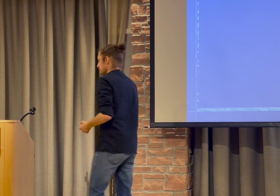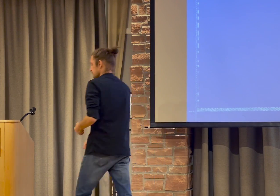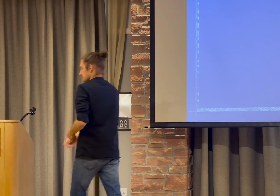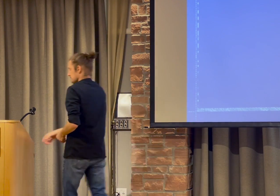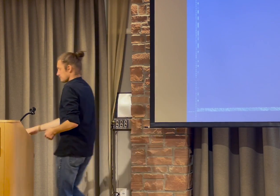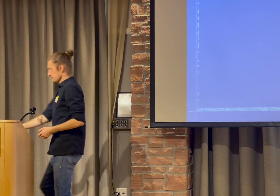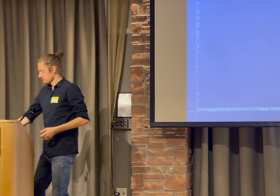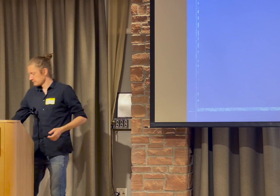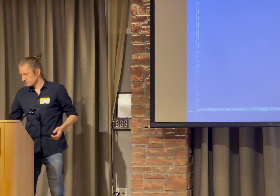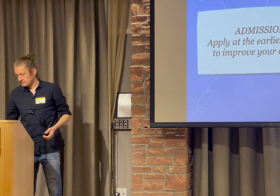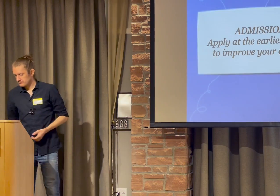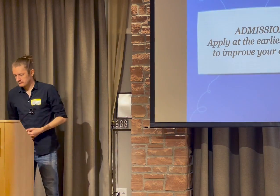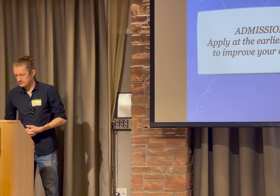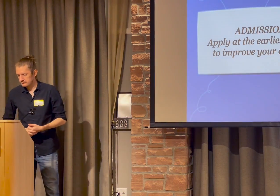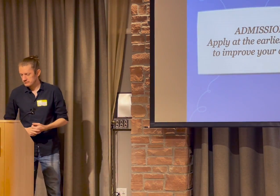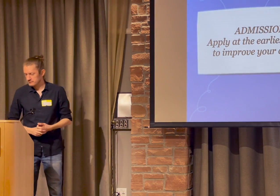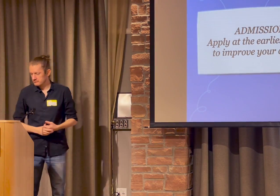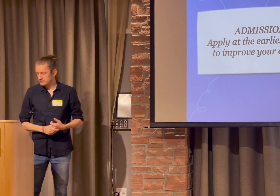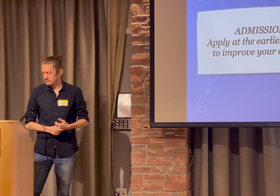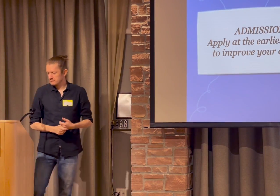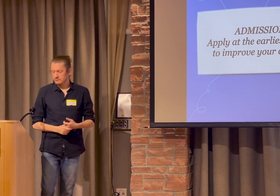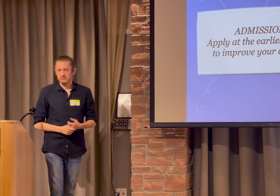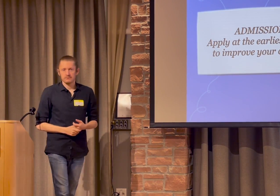I'm going to keep this short, but there's 3 admission strategies.